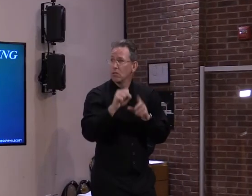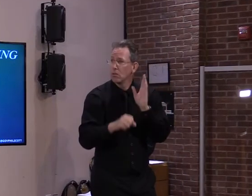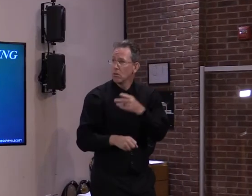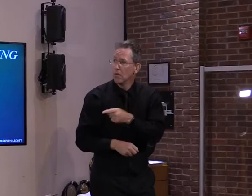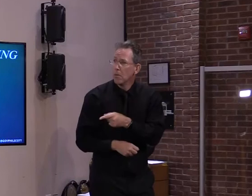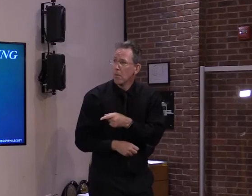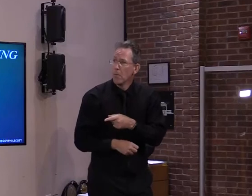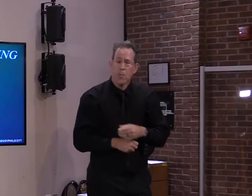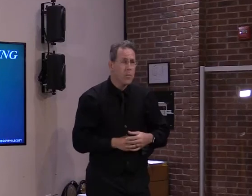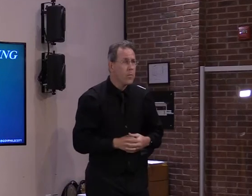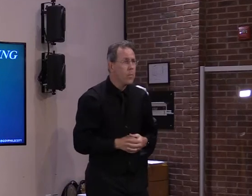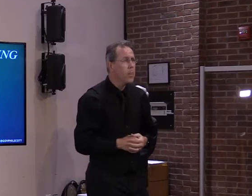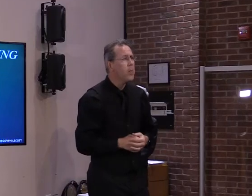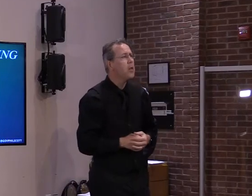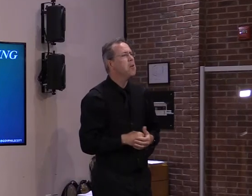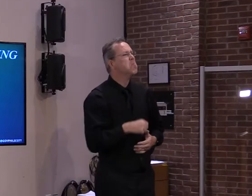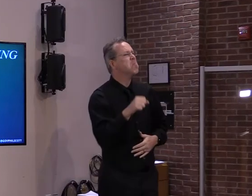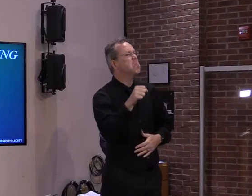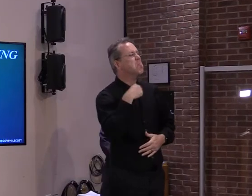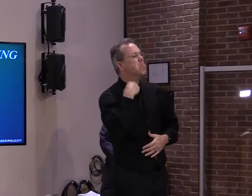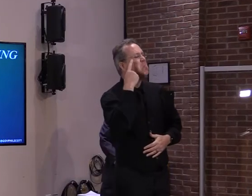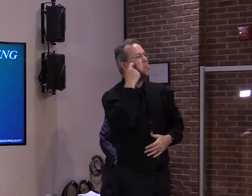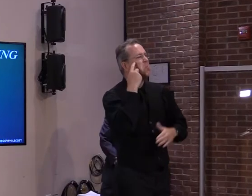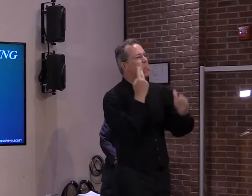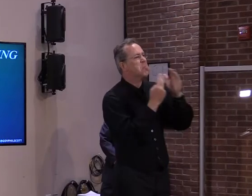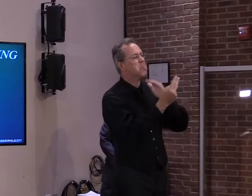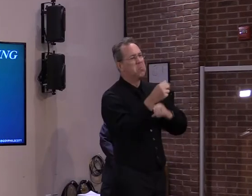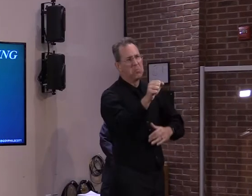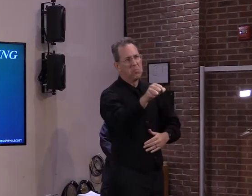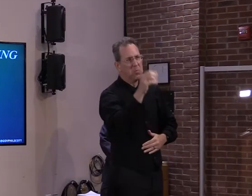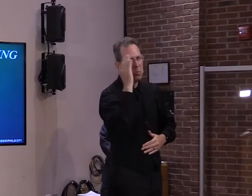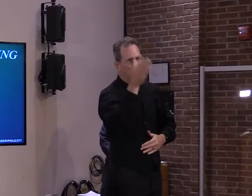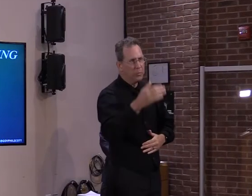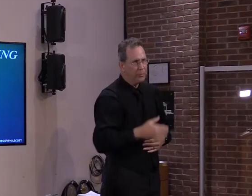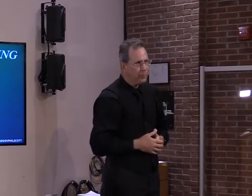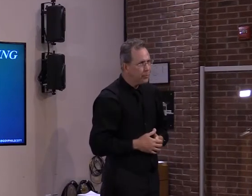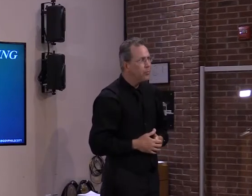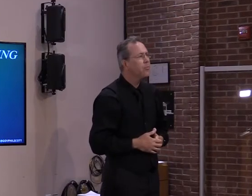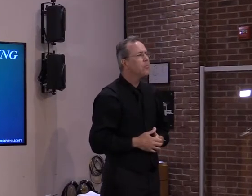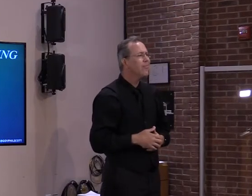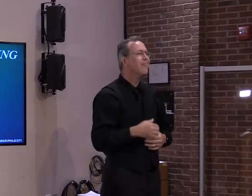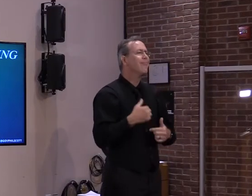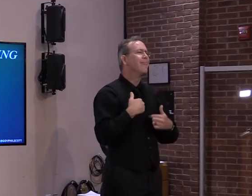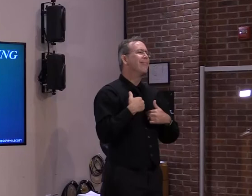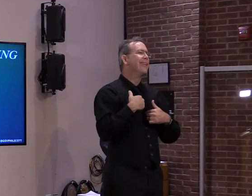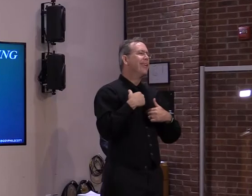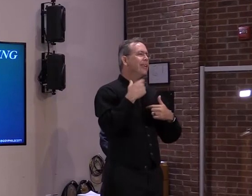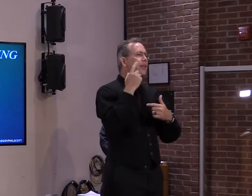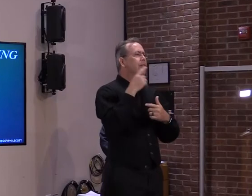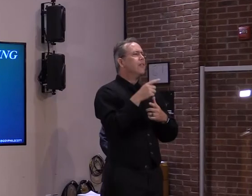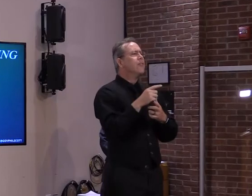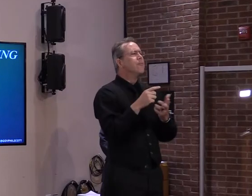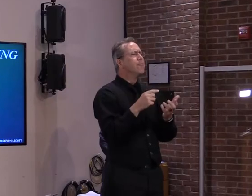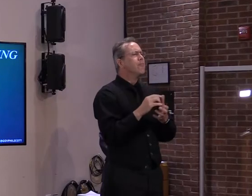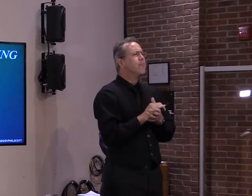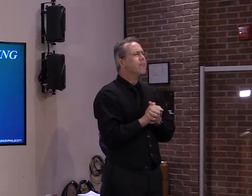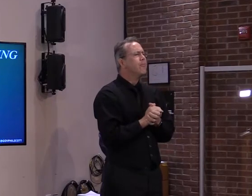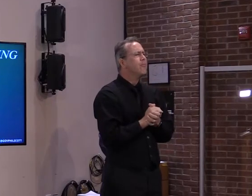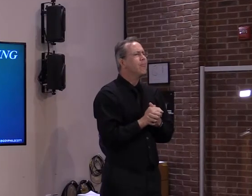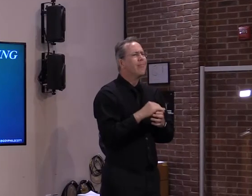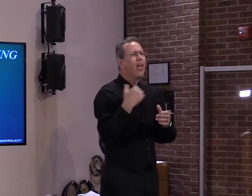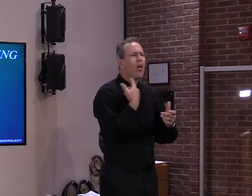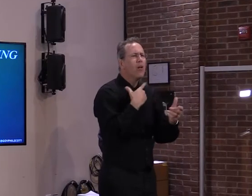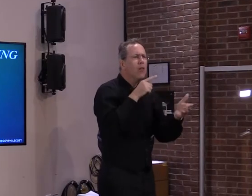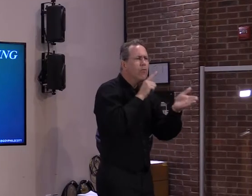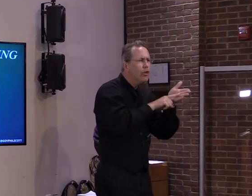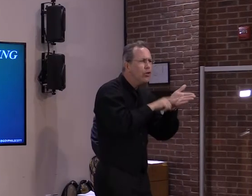measure because we're going to have, you know, we only do whole genome sequencing on people who are positive tests, and when you have